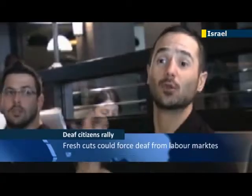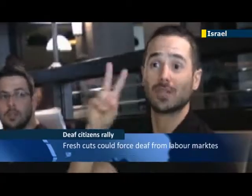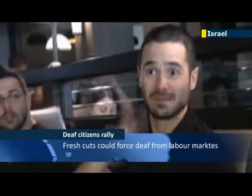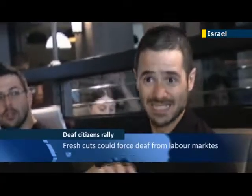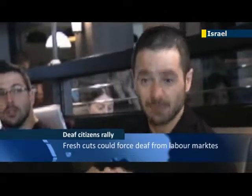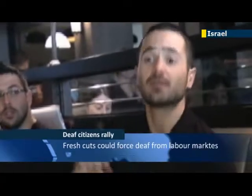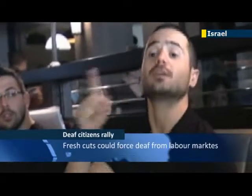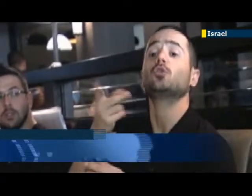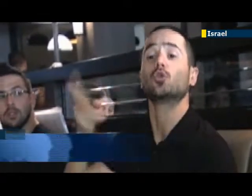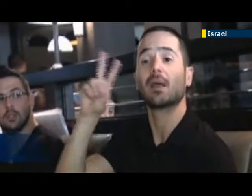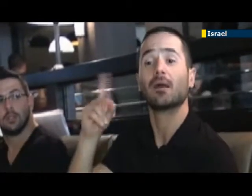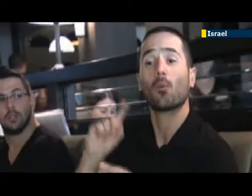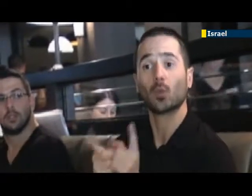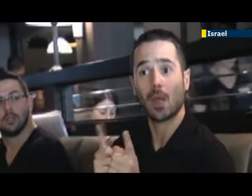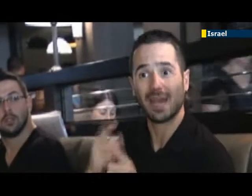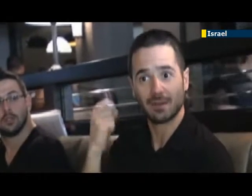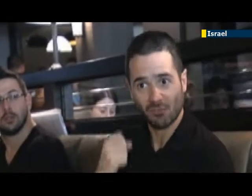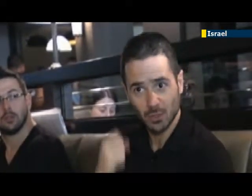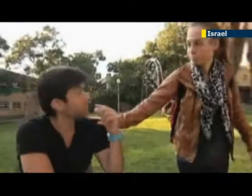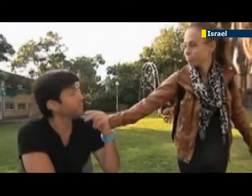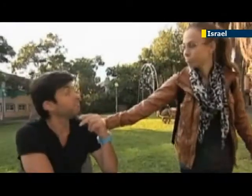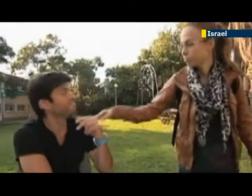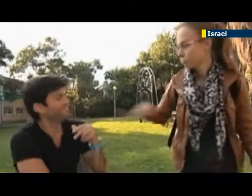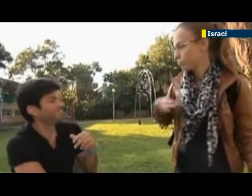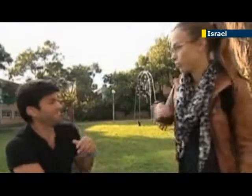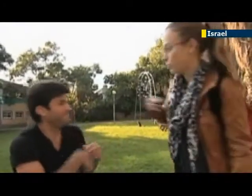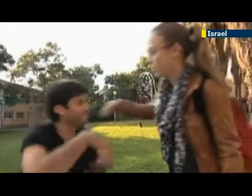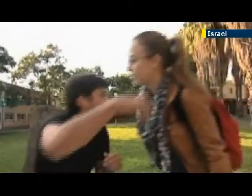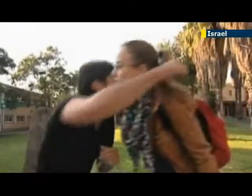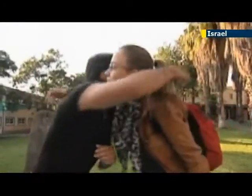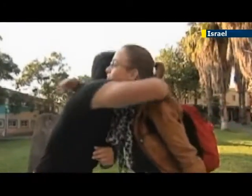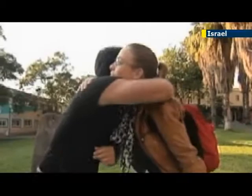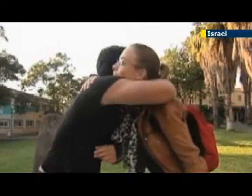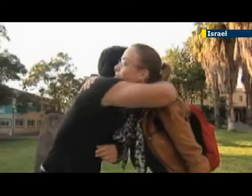forced out of the labor market, and this would have a negative effect on national finances.